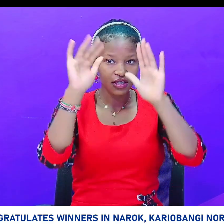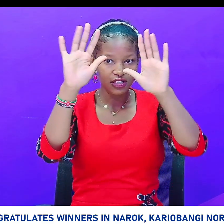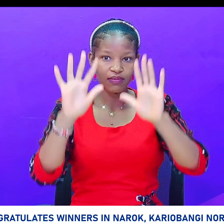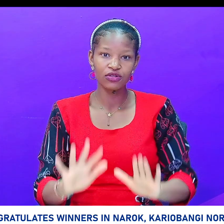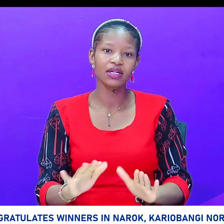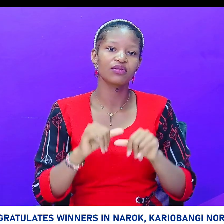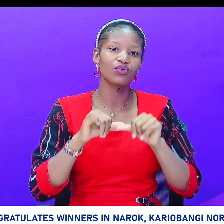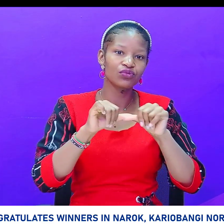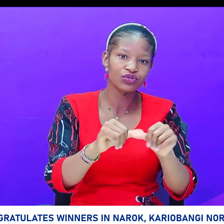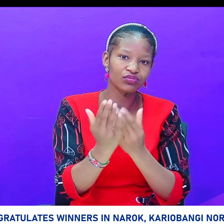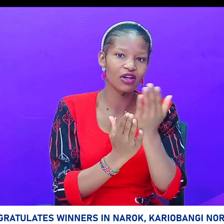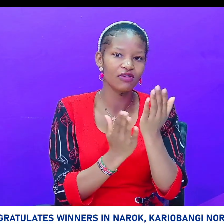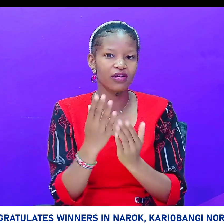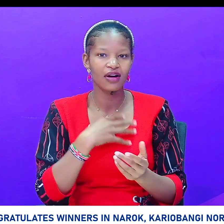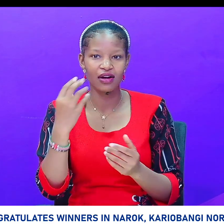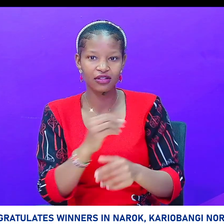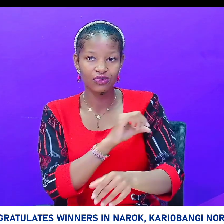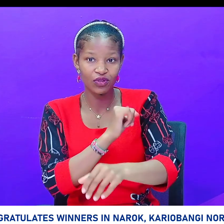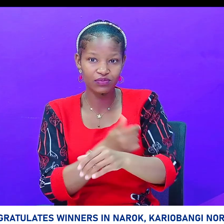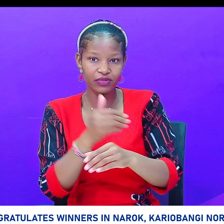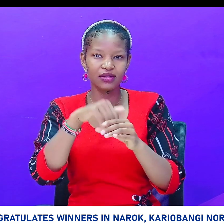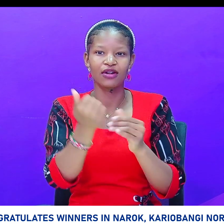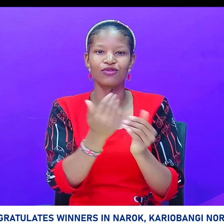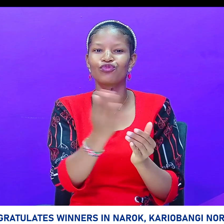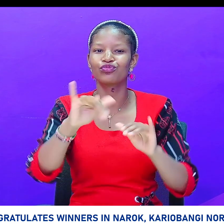and accountability in their new roles.